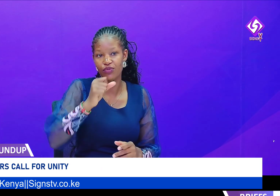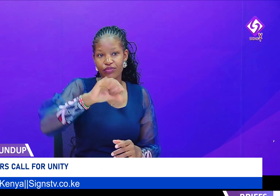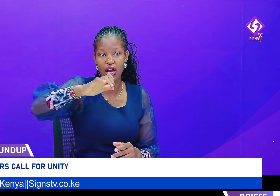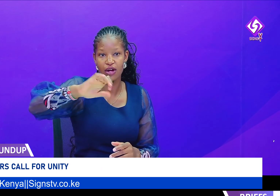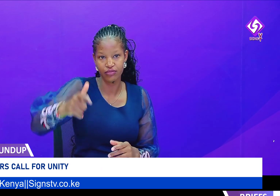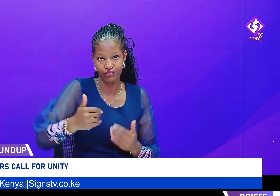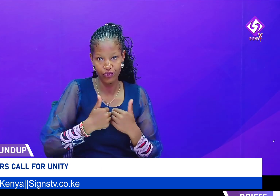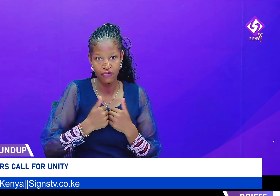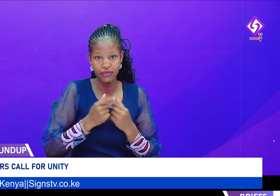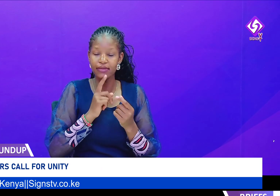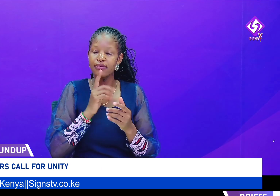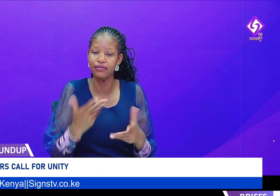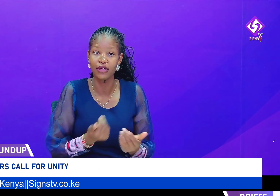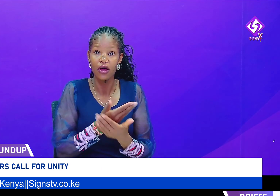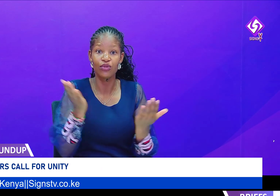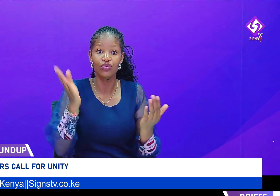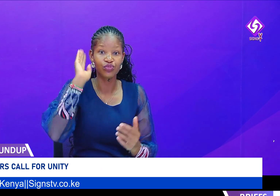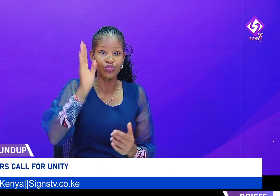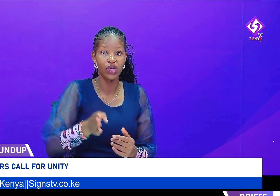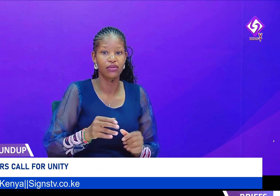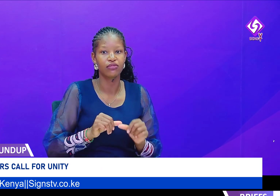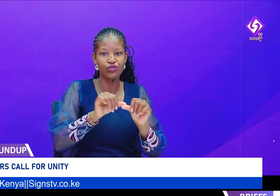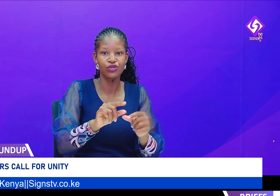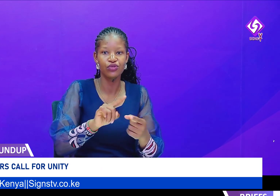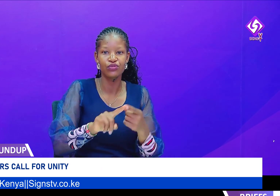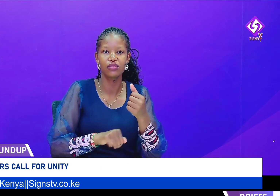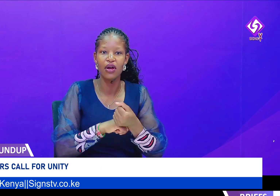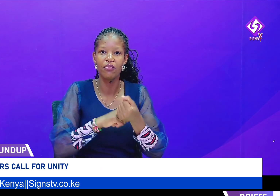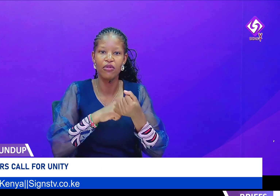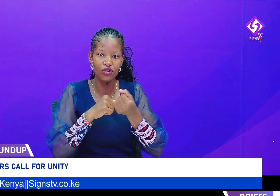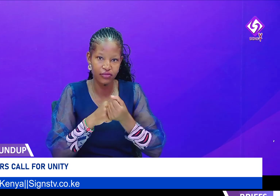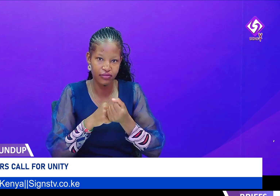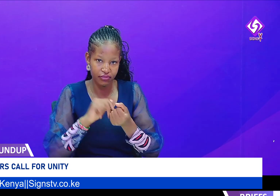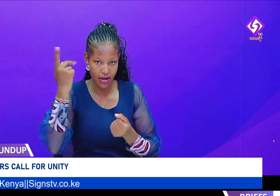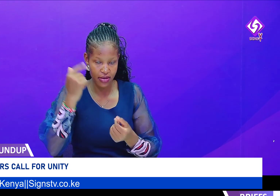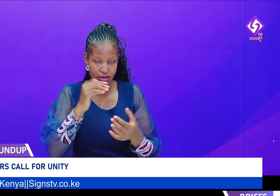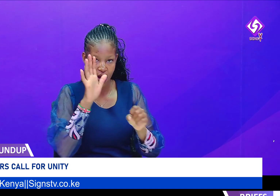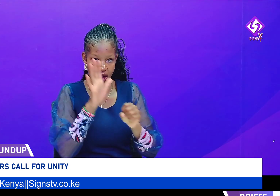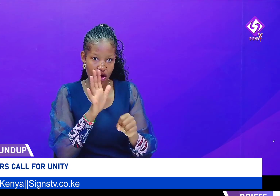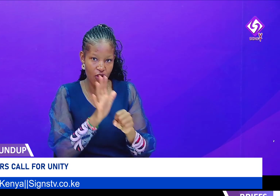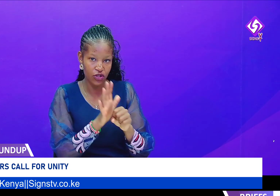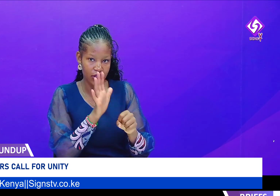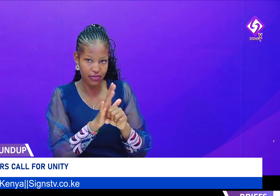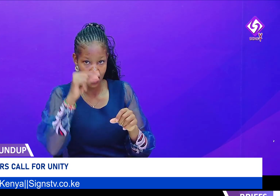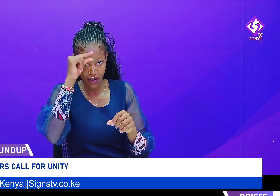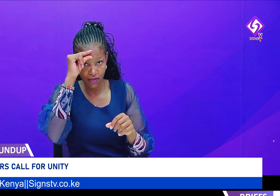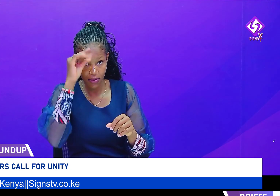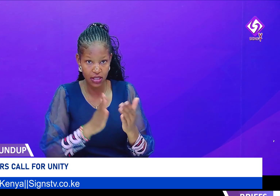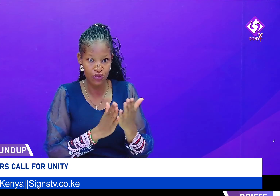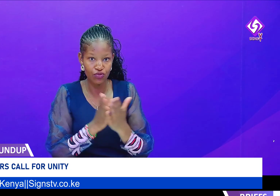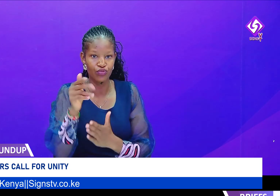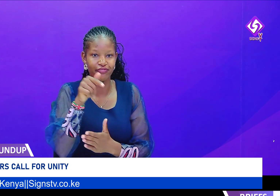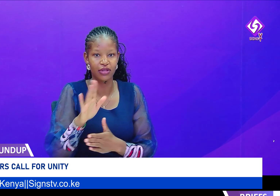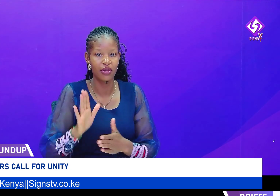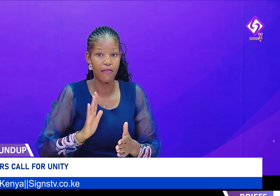And in other news, Luo community elders from Kajiado County have said they will continue